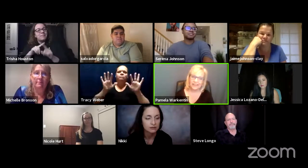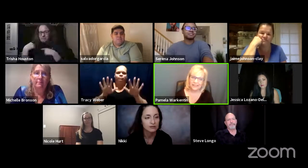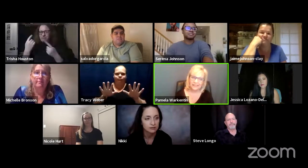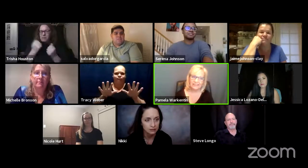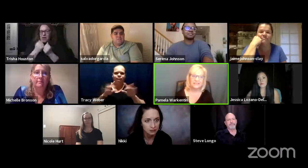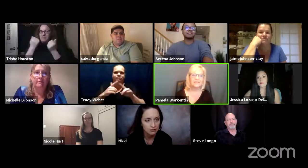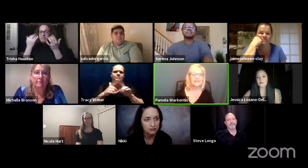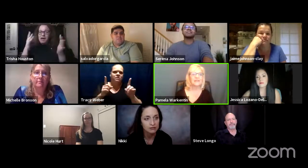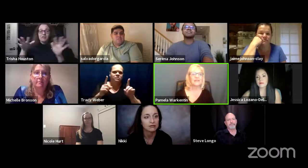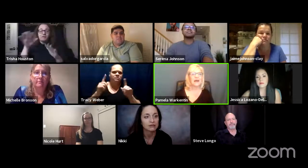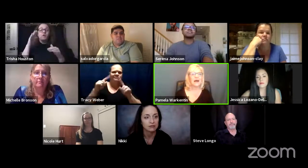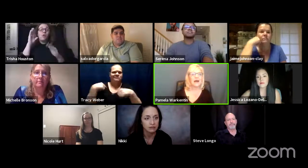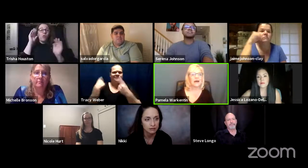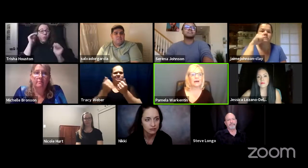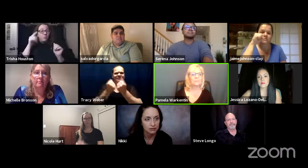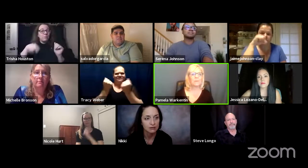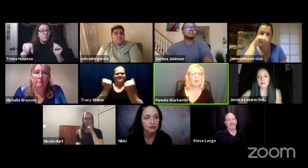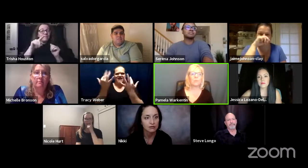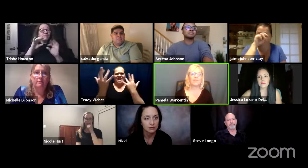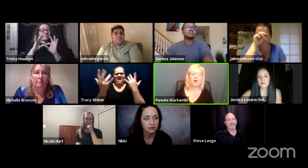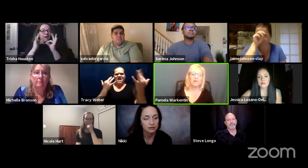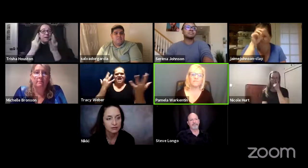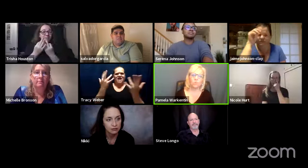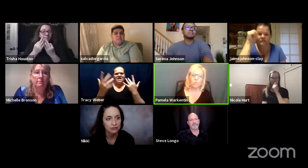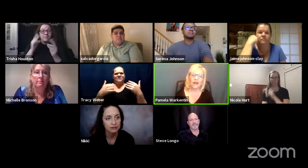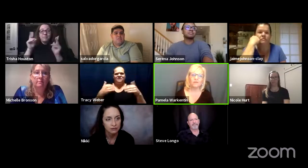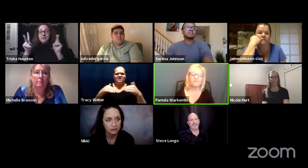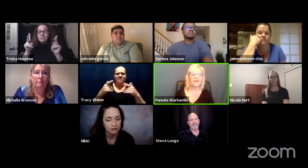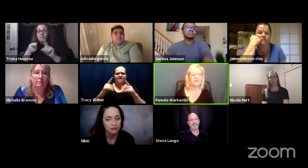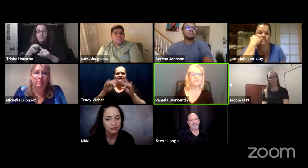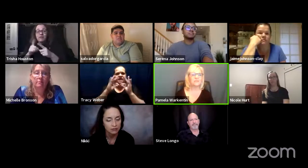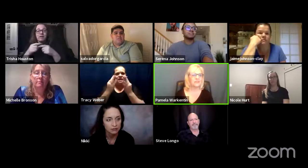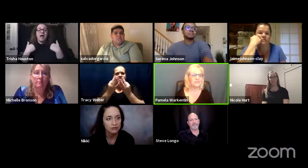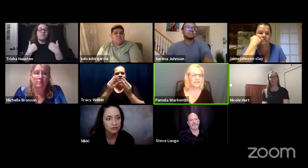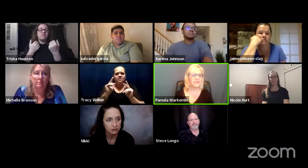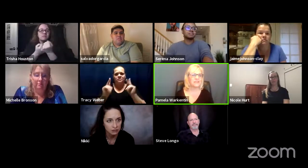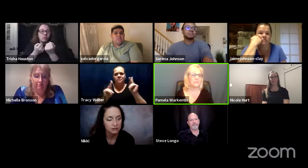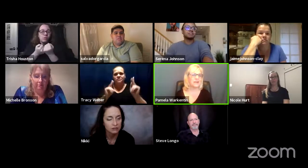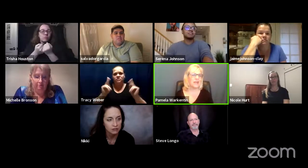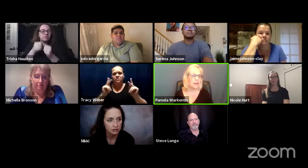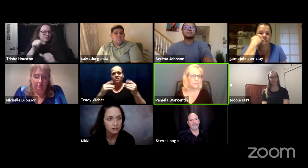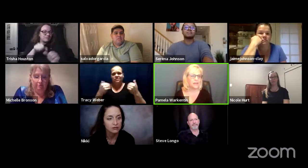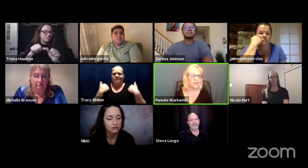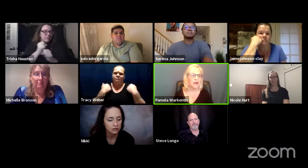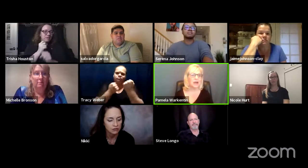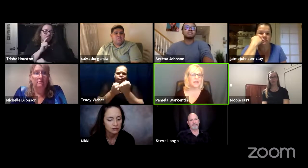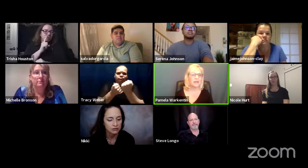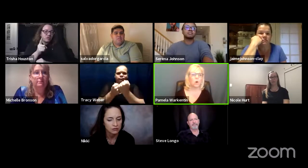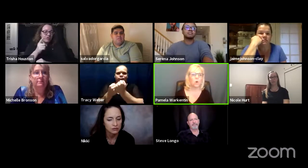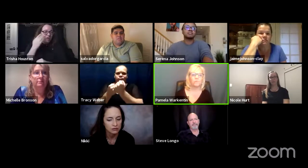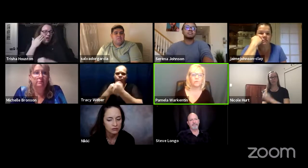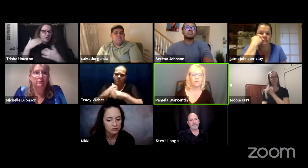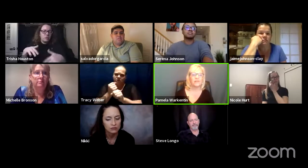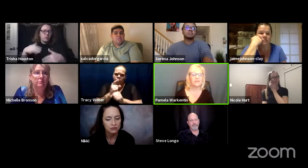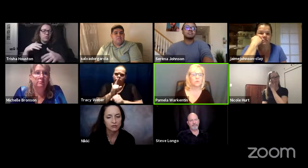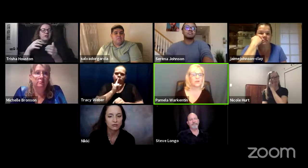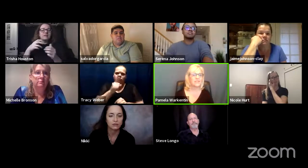heat. But with all of the wildfires and everything that has been happening, I am hopeful that you are in a